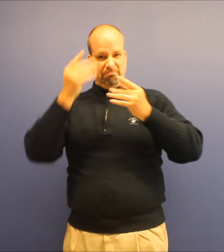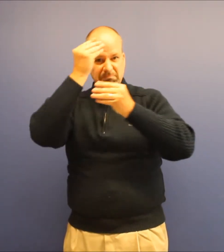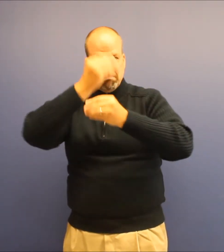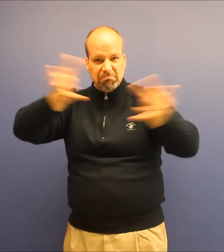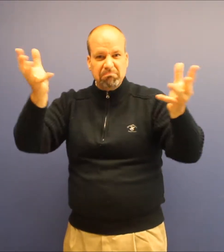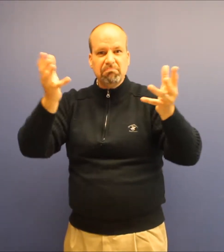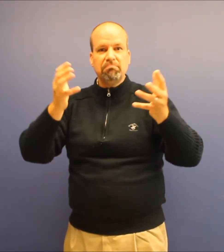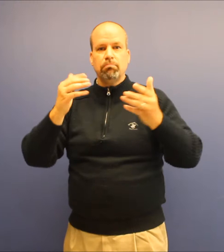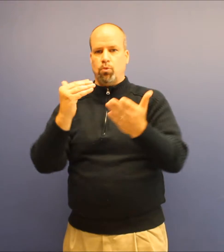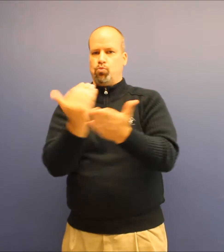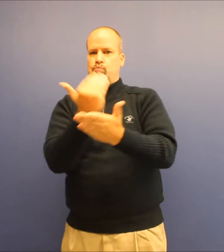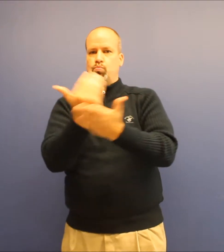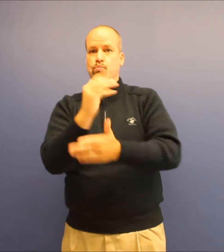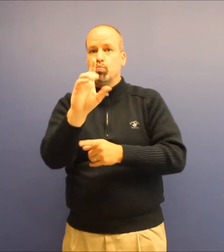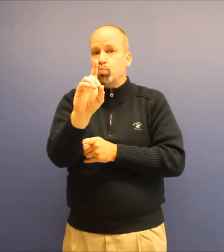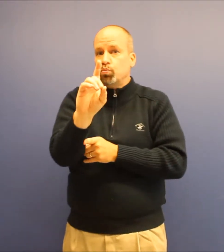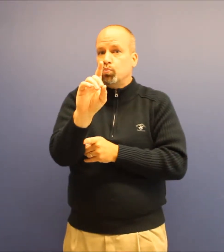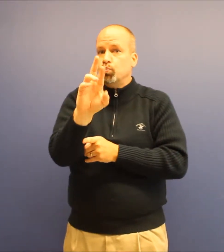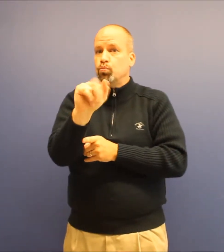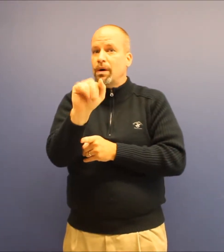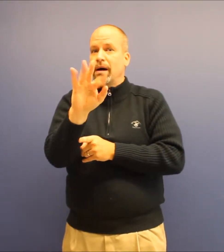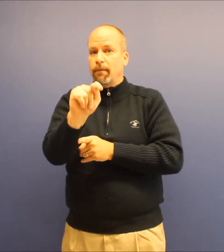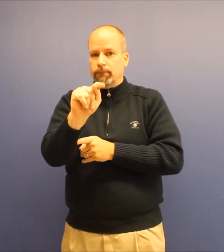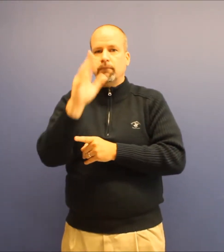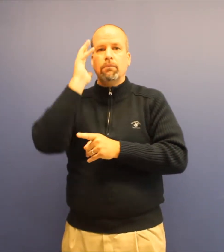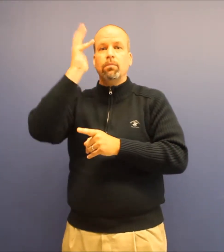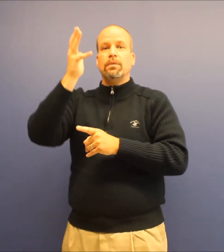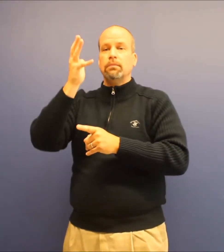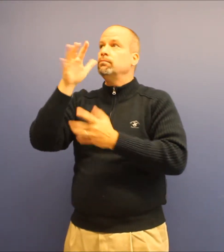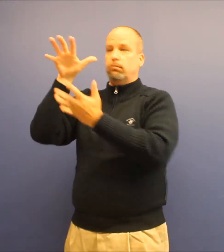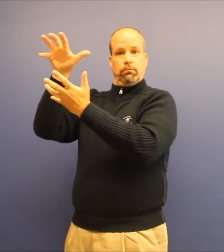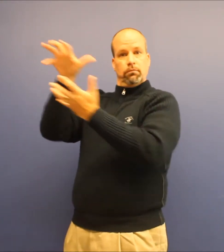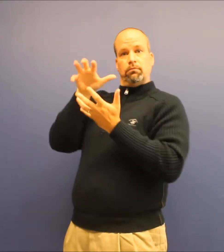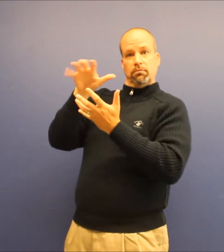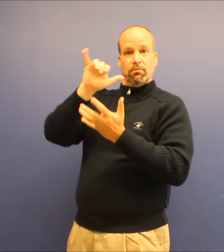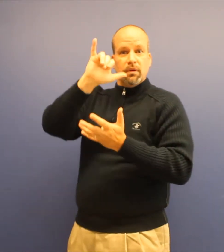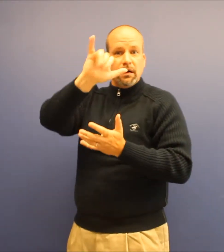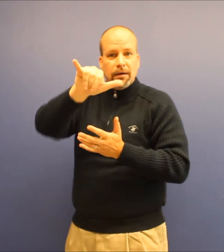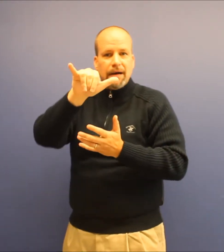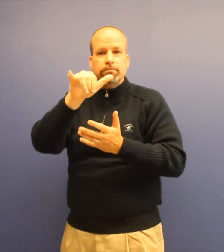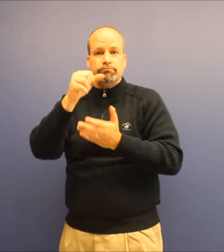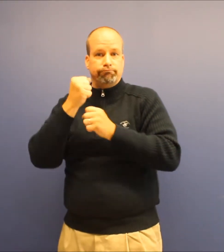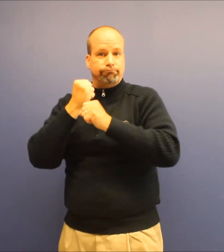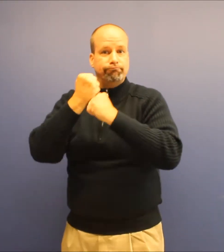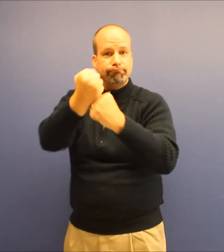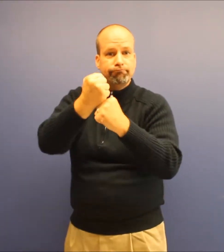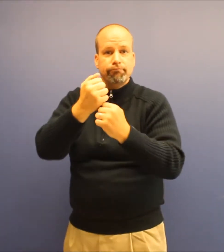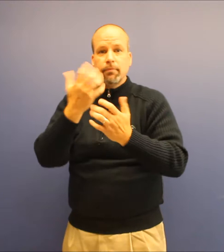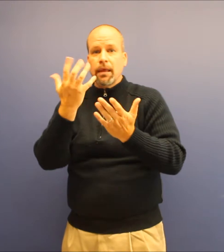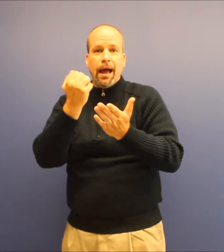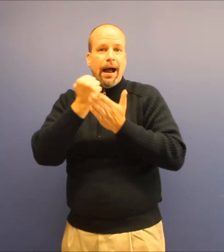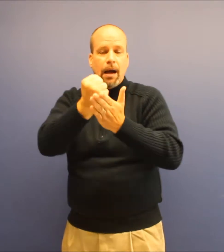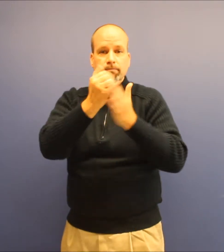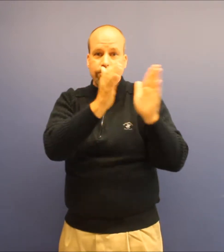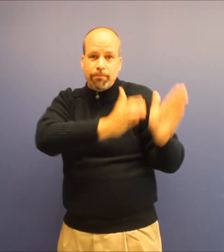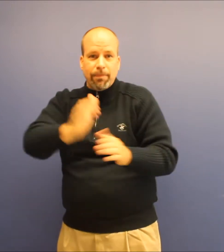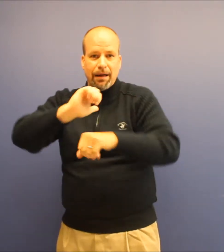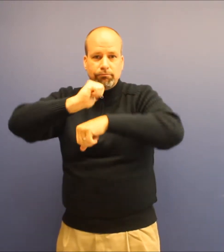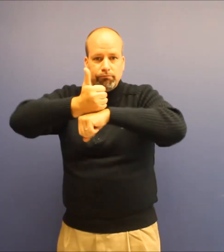There's been a July 13th update. The new draft will let subsidies be used to buy plans that offer only